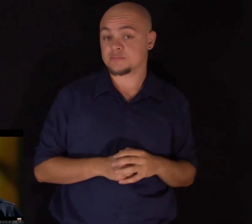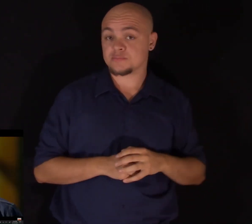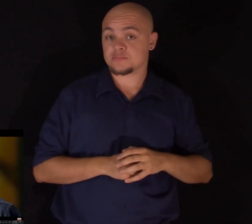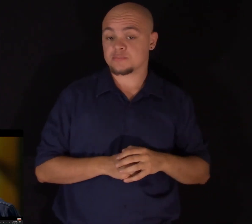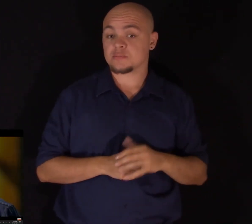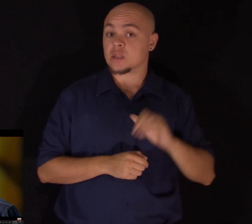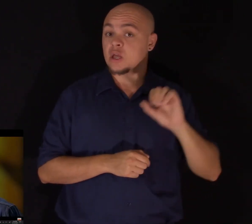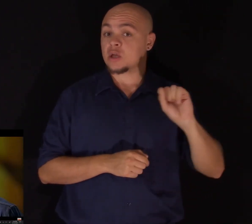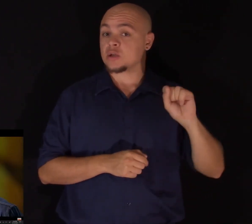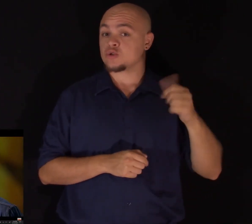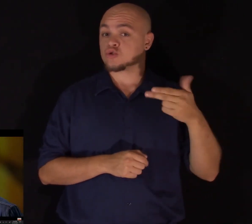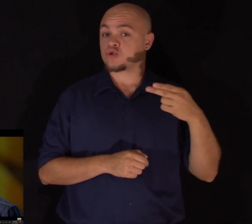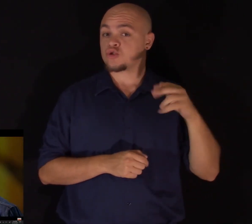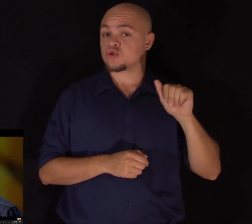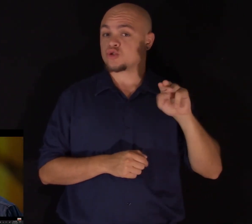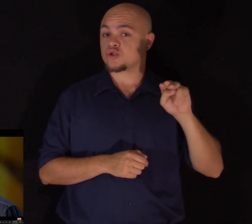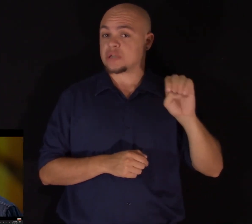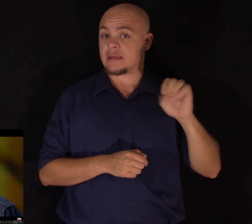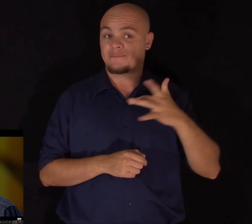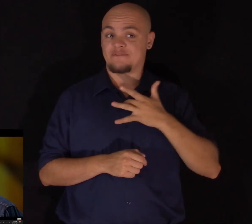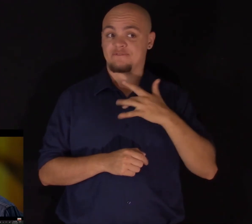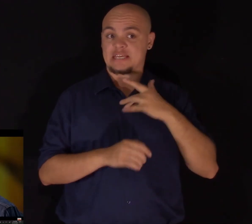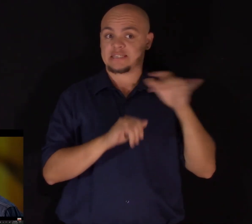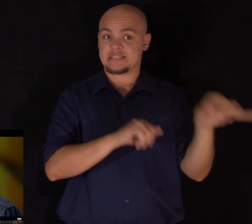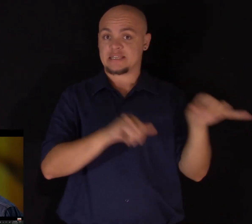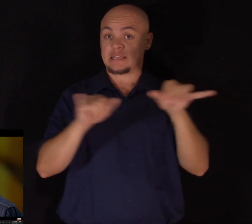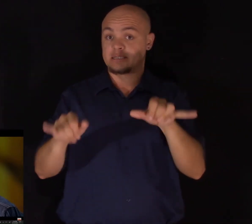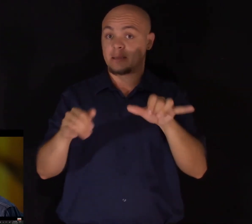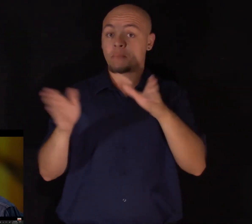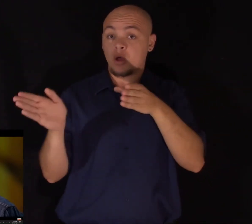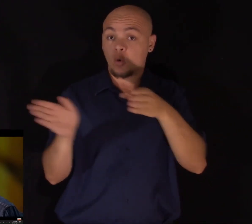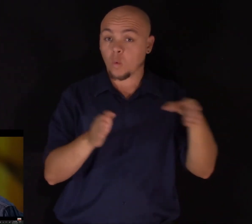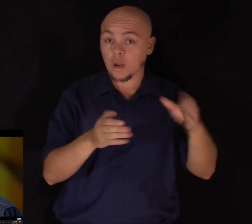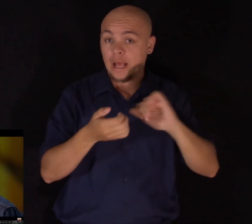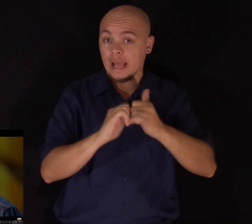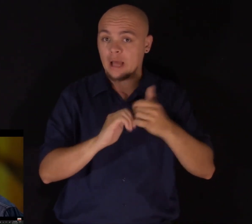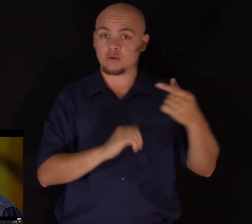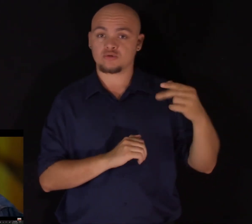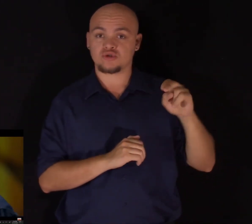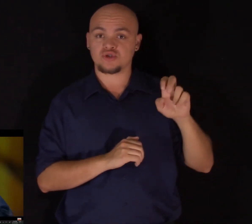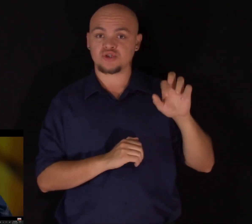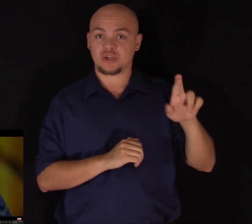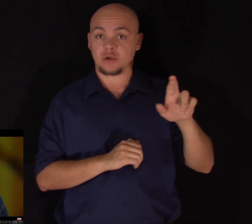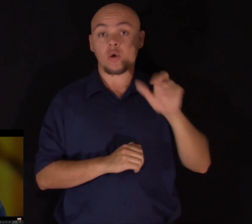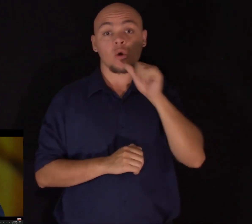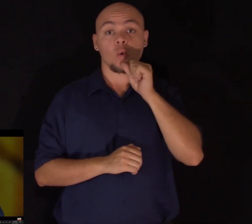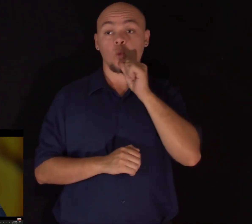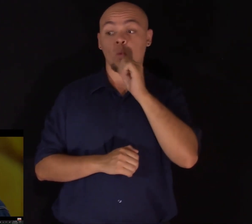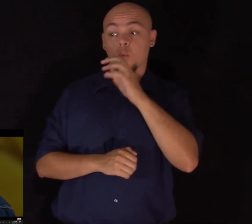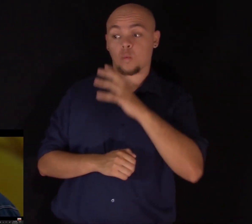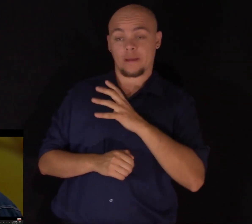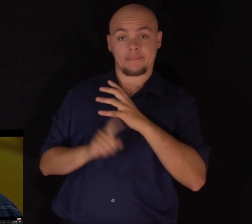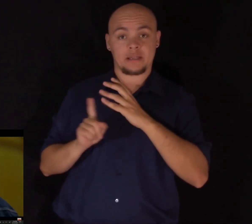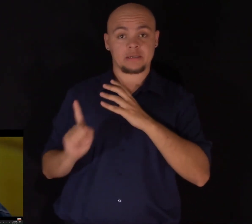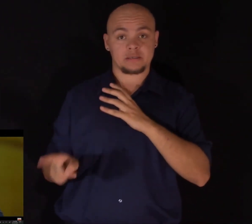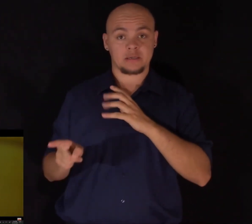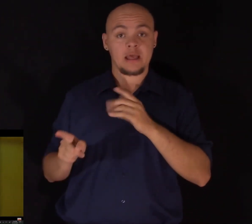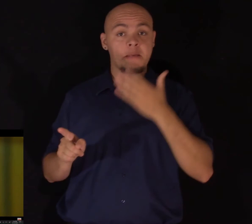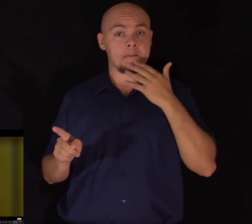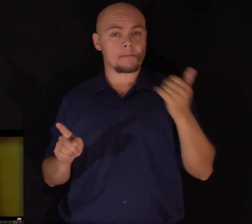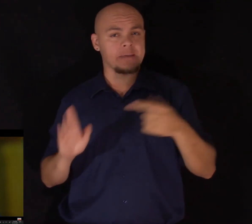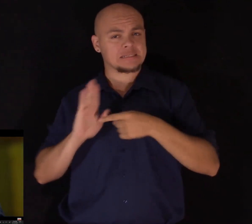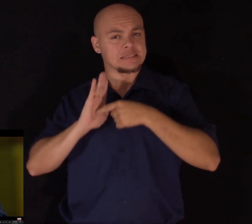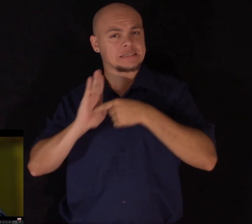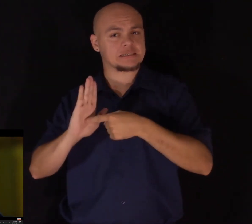Shame feels the same for men and women, but it's organized by gender. For women, the best example I can give you